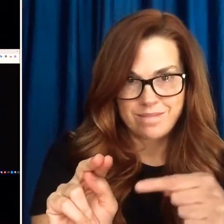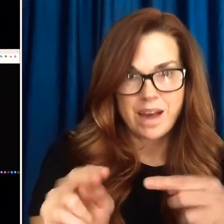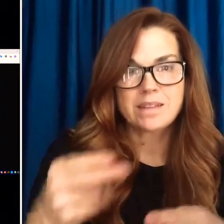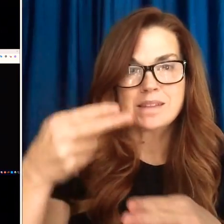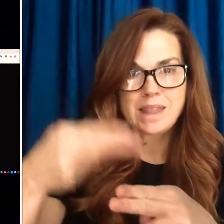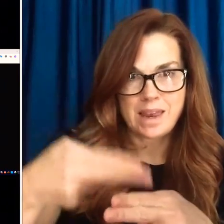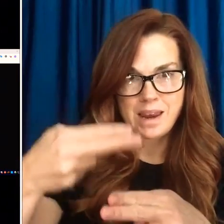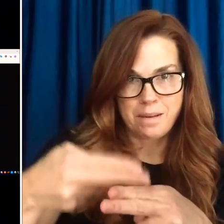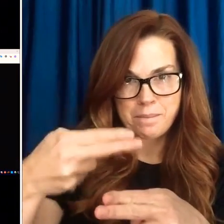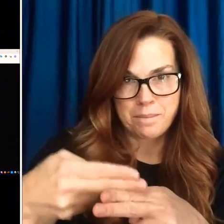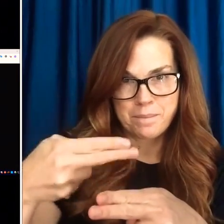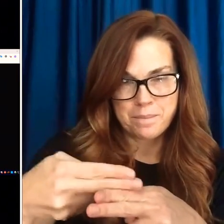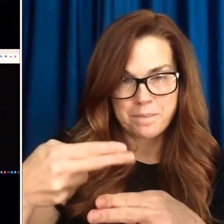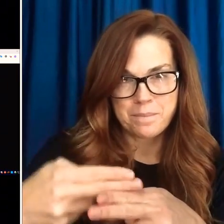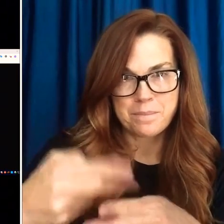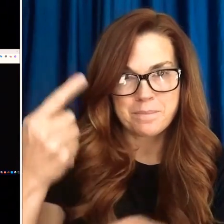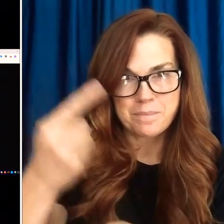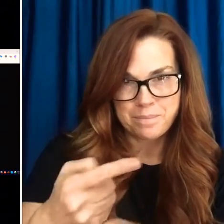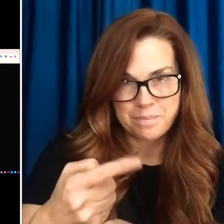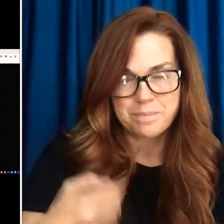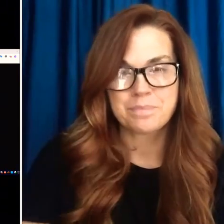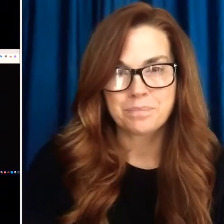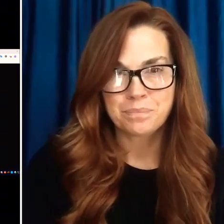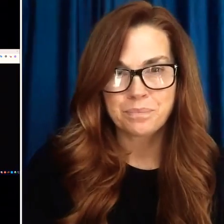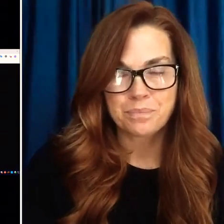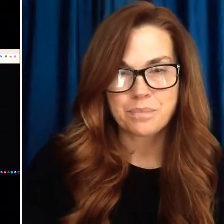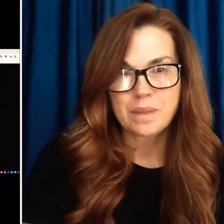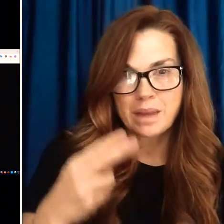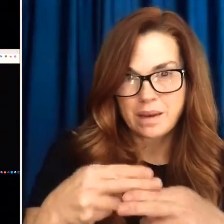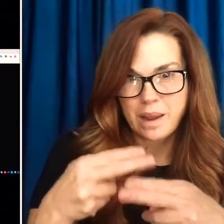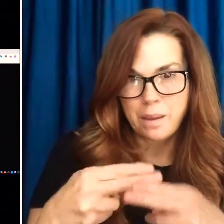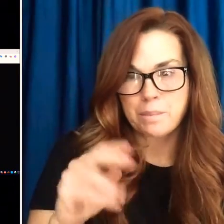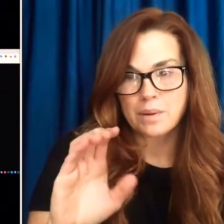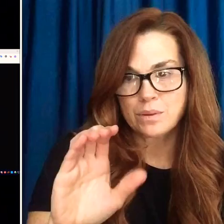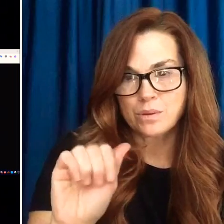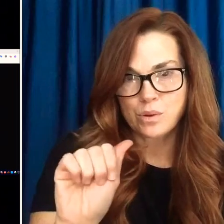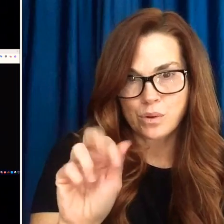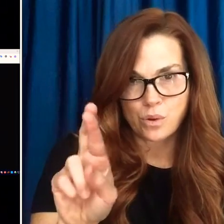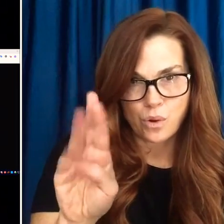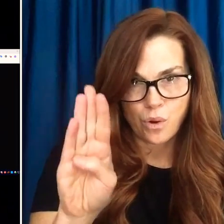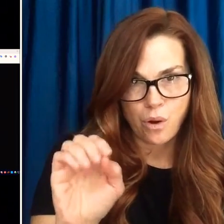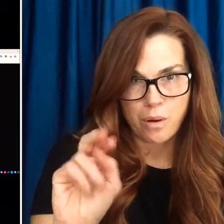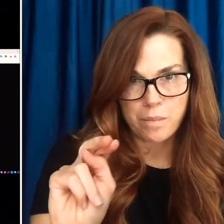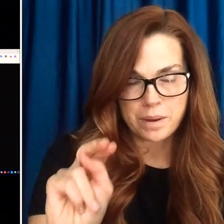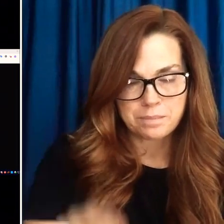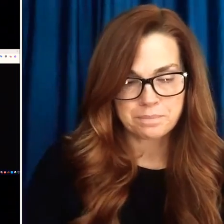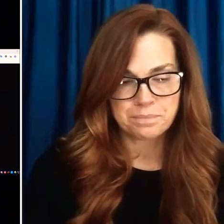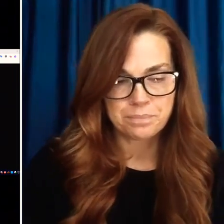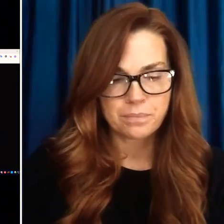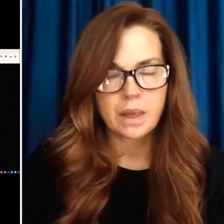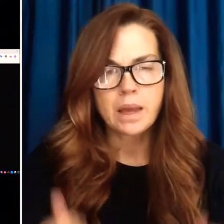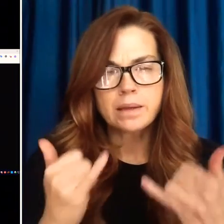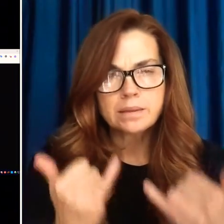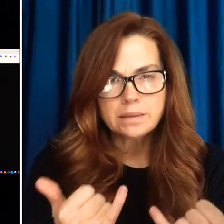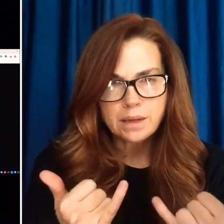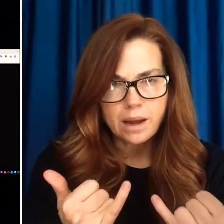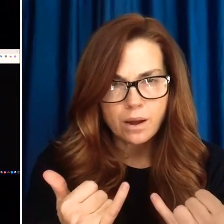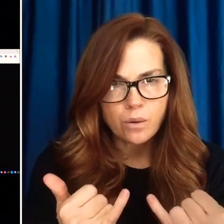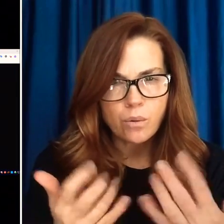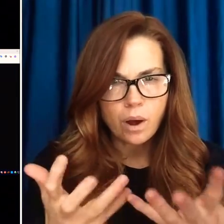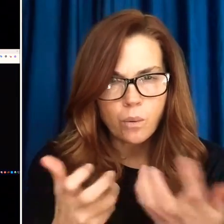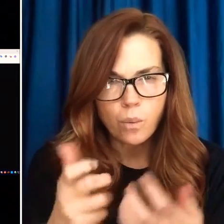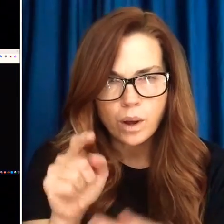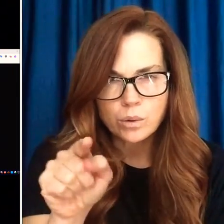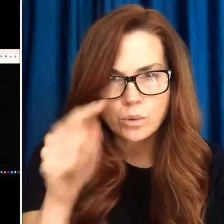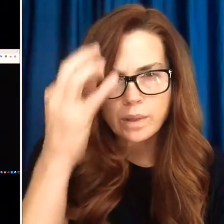are correct. The element name is carbon, and it is right here. Now, I would like you to stop